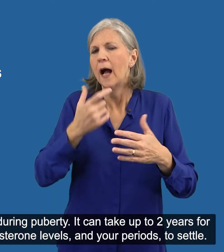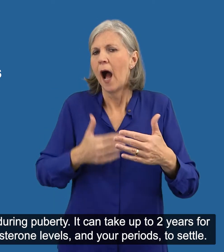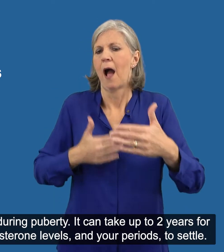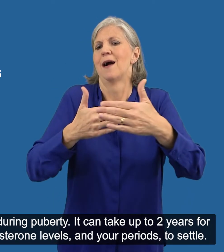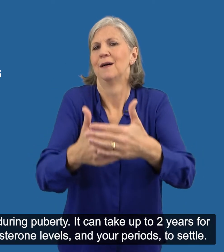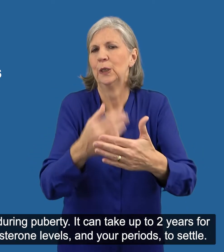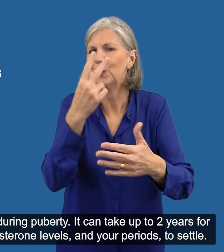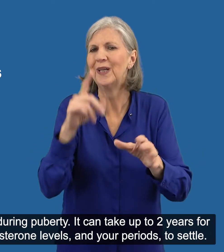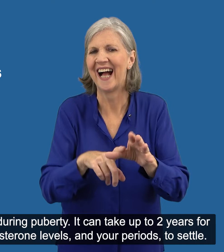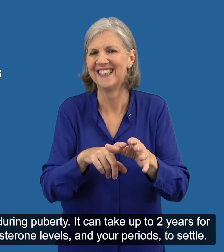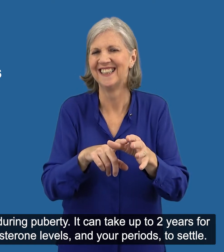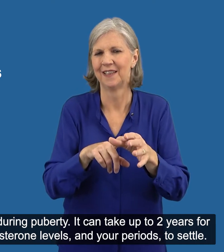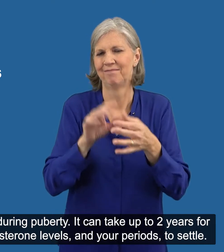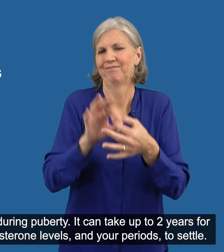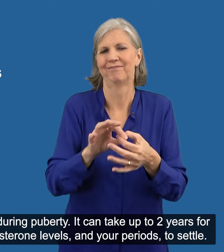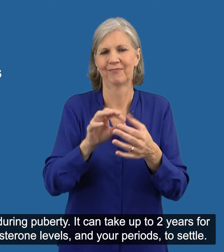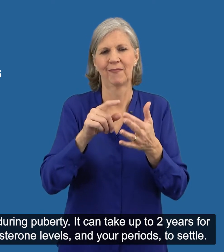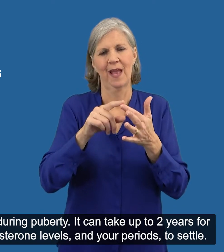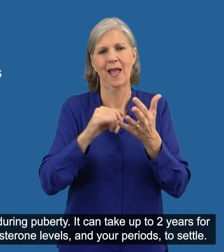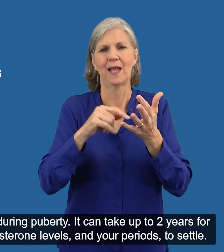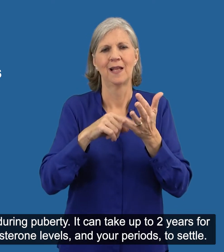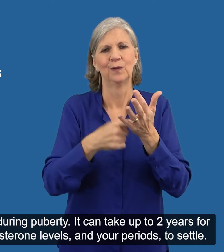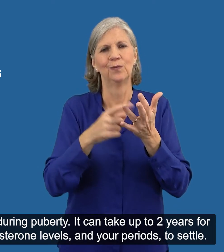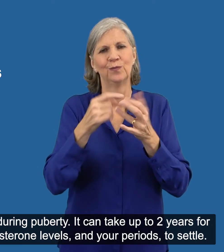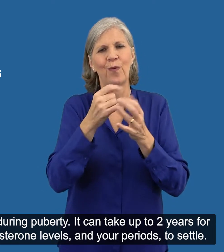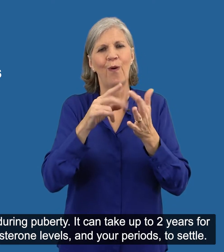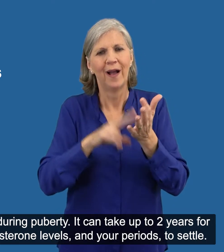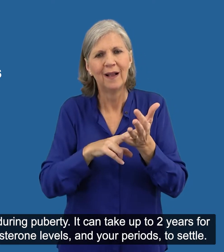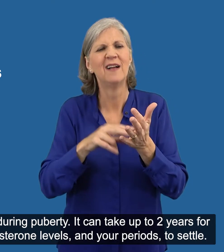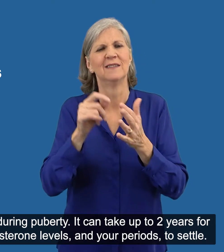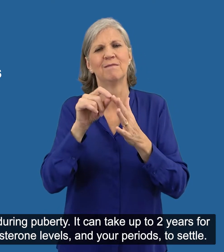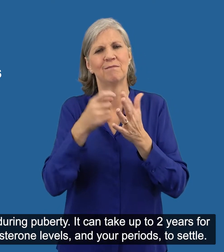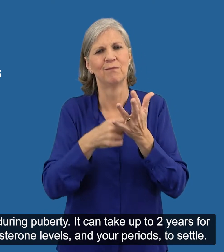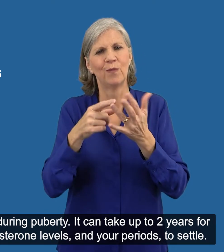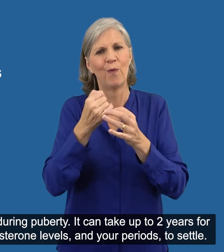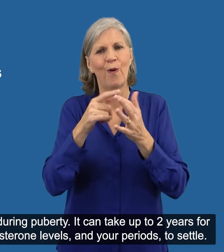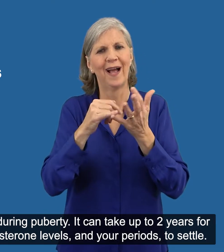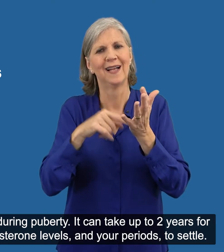It can take up to 2 years for estrogen and progesterone levels and your periods to settle.